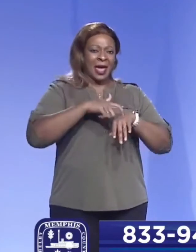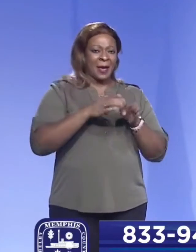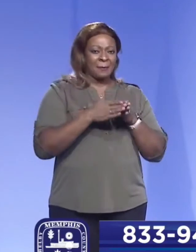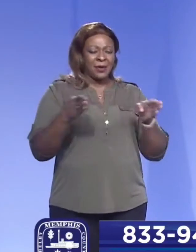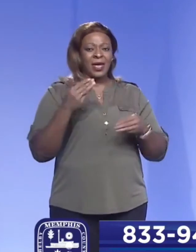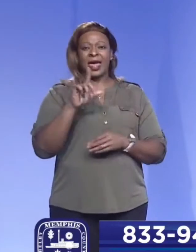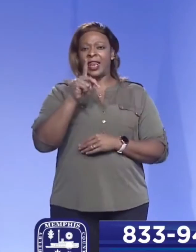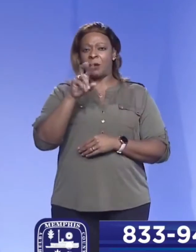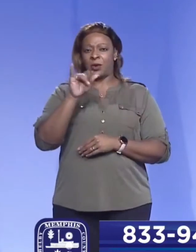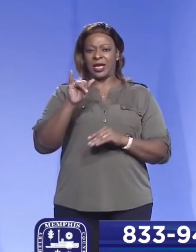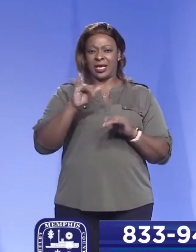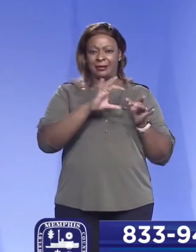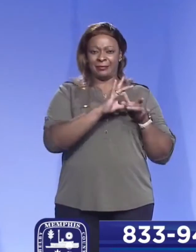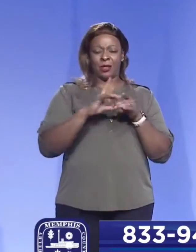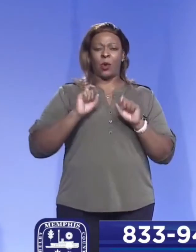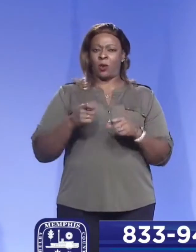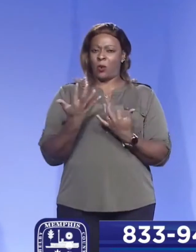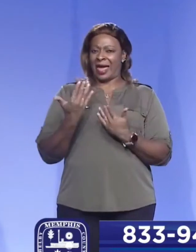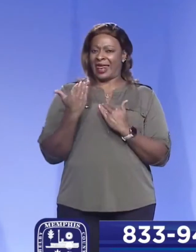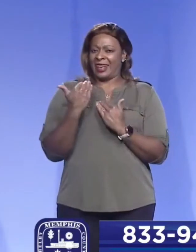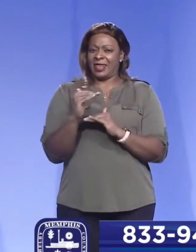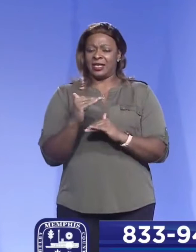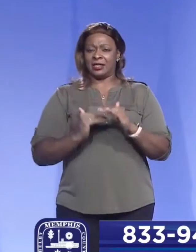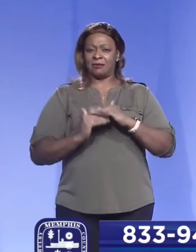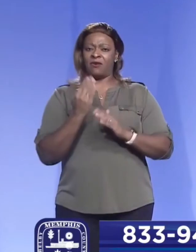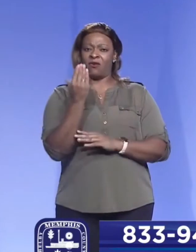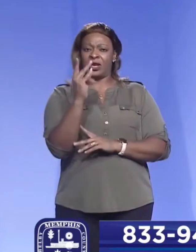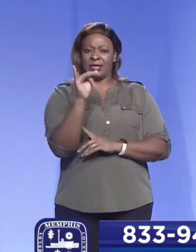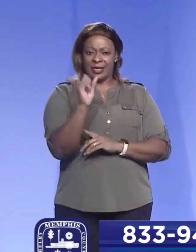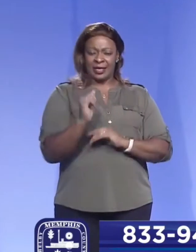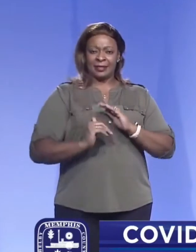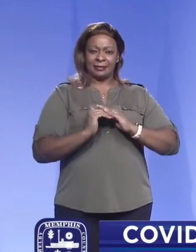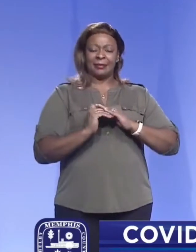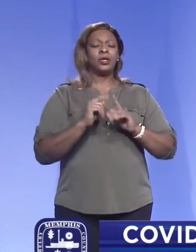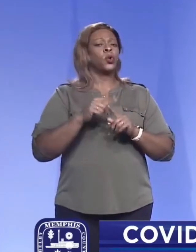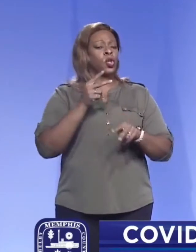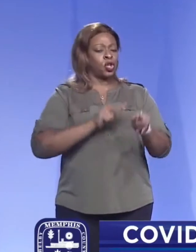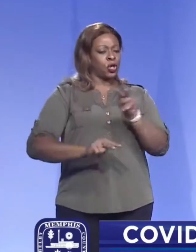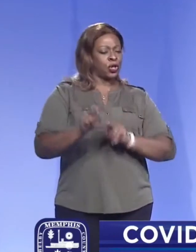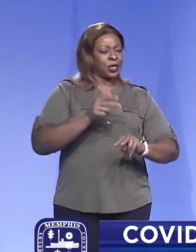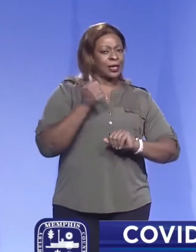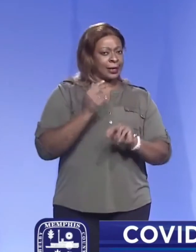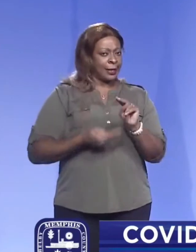Labor Day, we said we would need to wait at least 14 days to look at